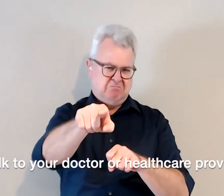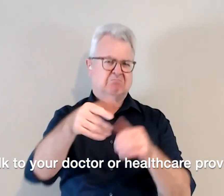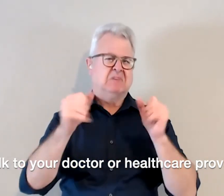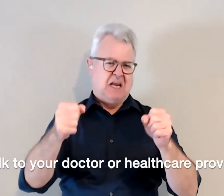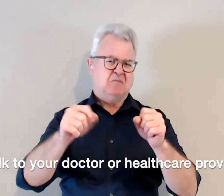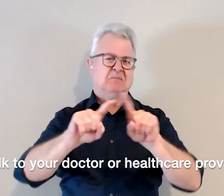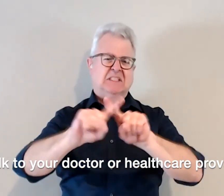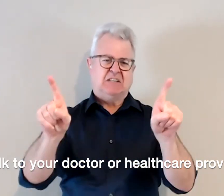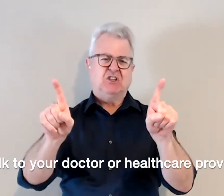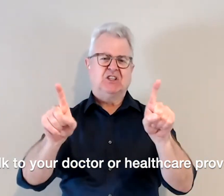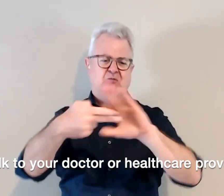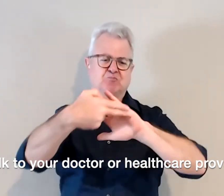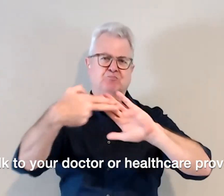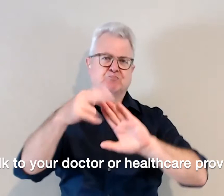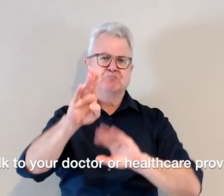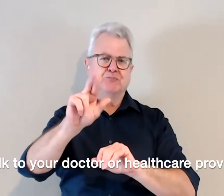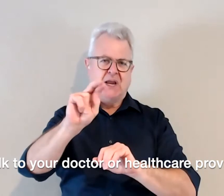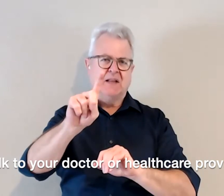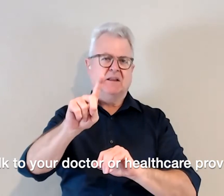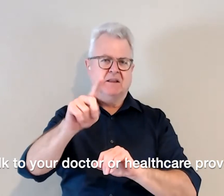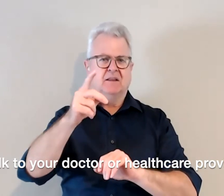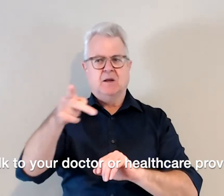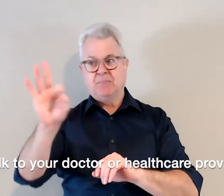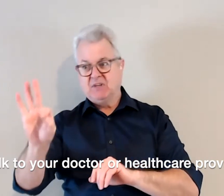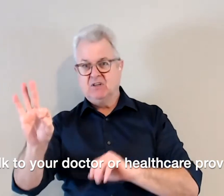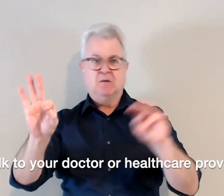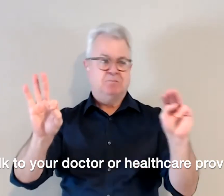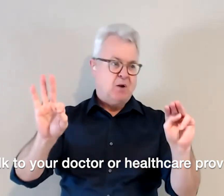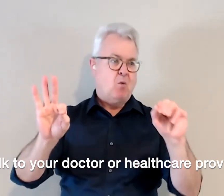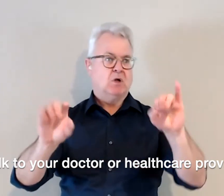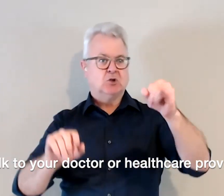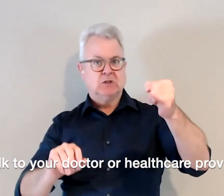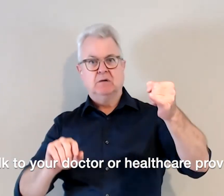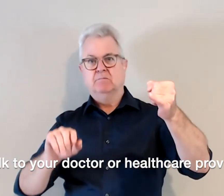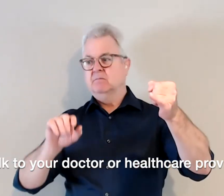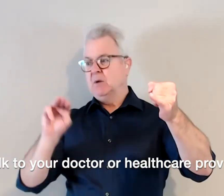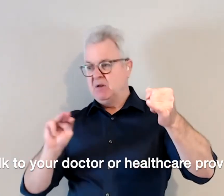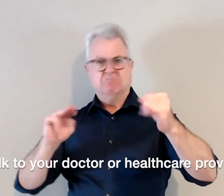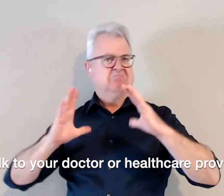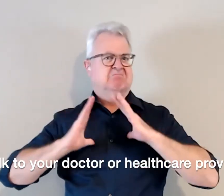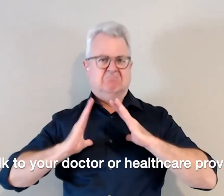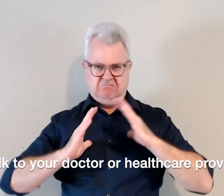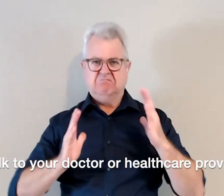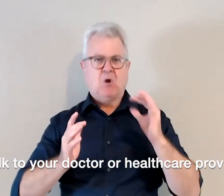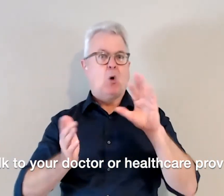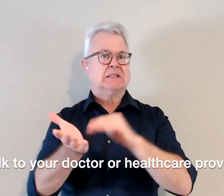and what is recommended for you. Okay, and your physician may recommend a different brand besides the